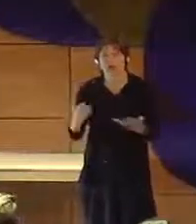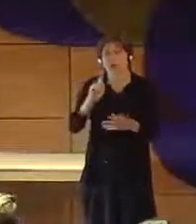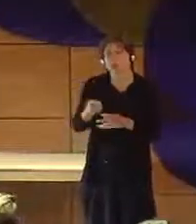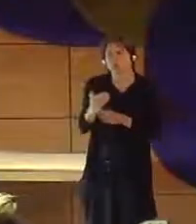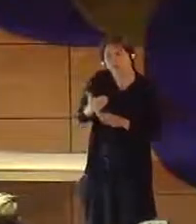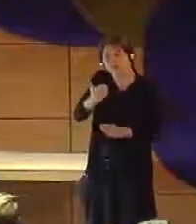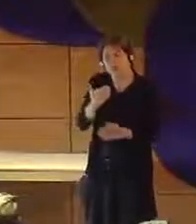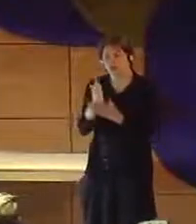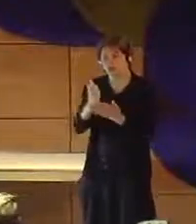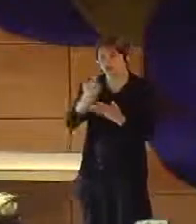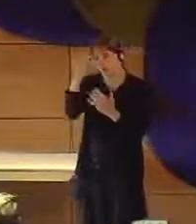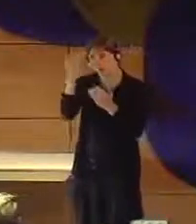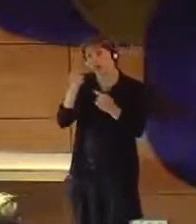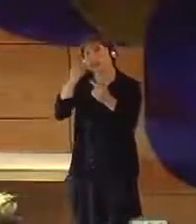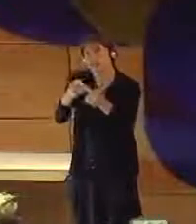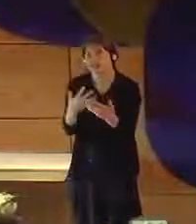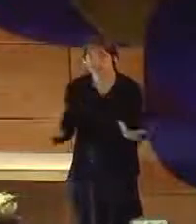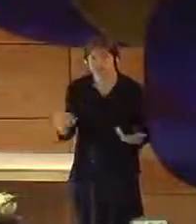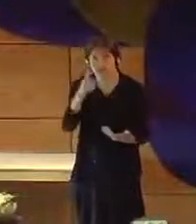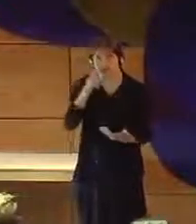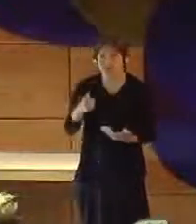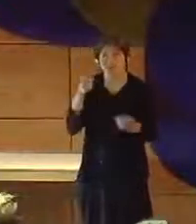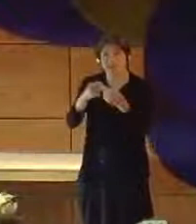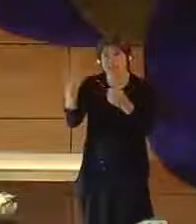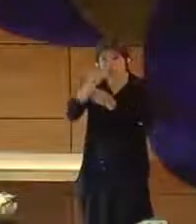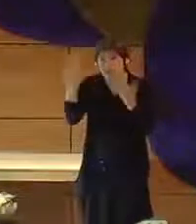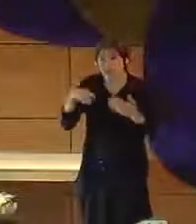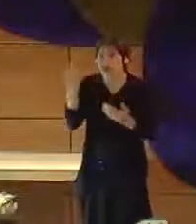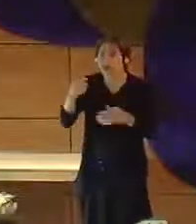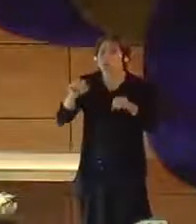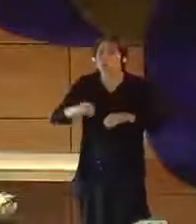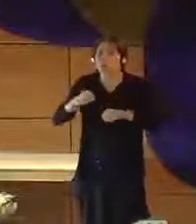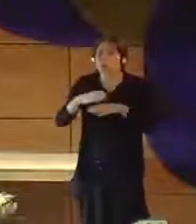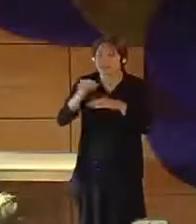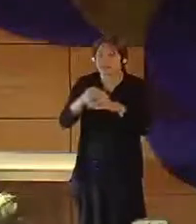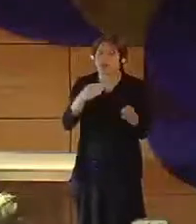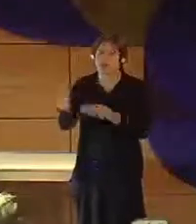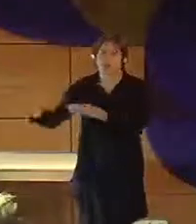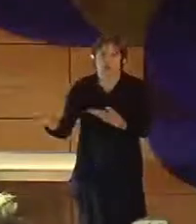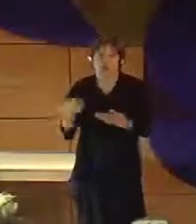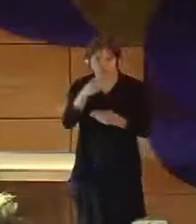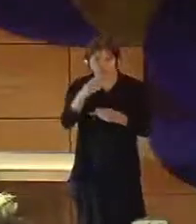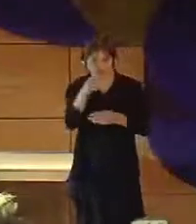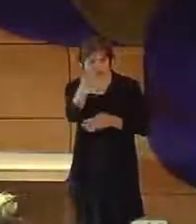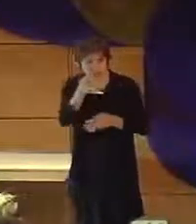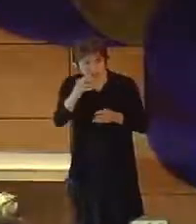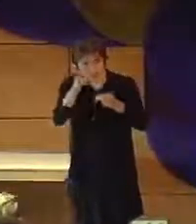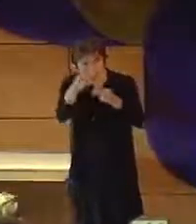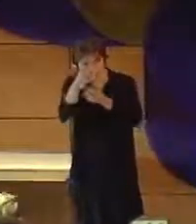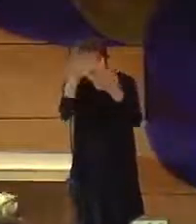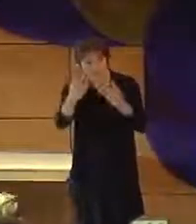therapy. Does that answer your question, or does it just make it even more confusing? We're going to need to